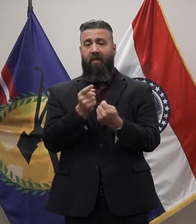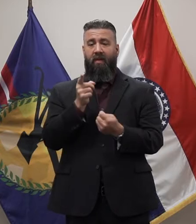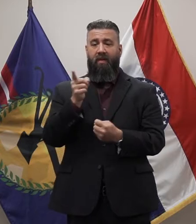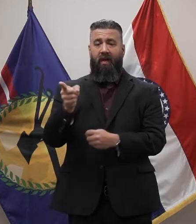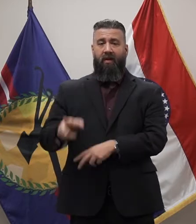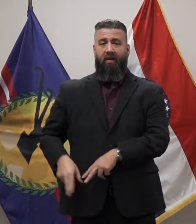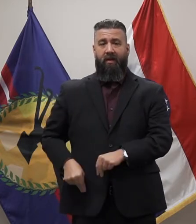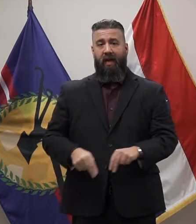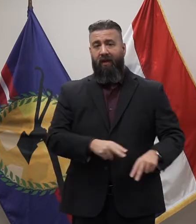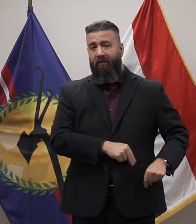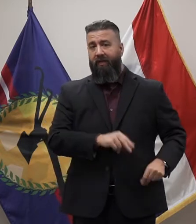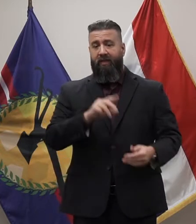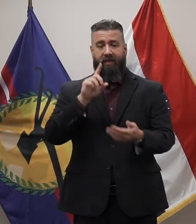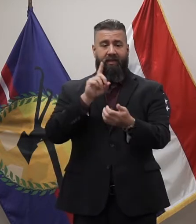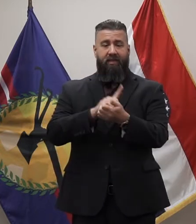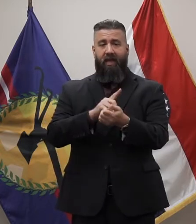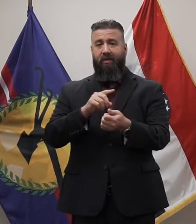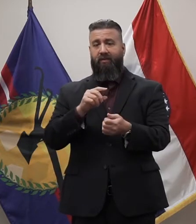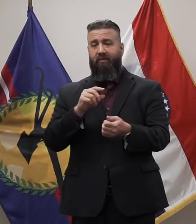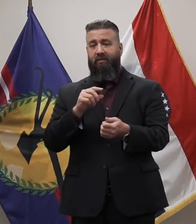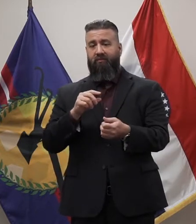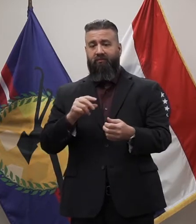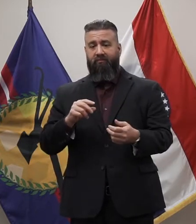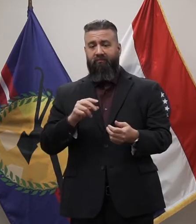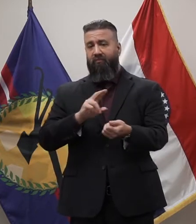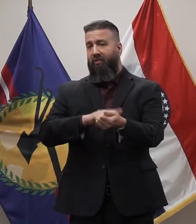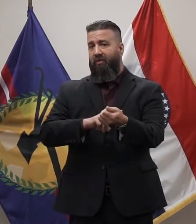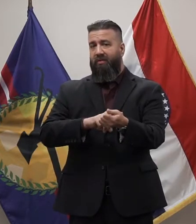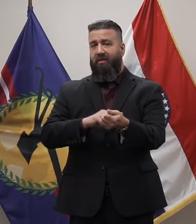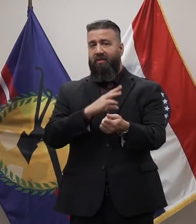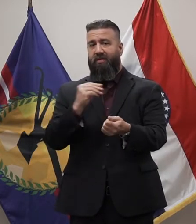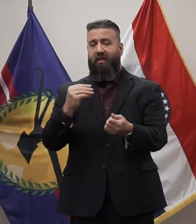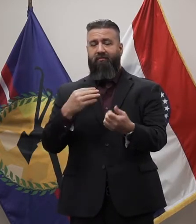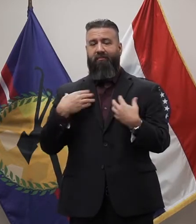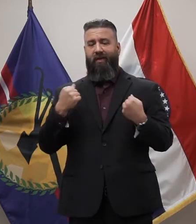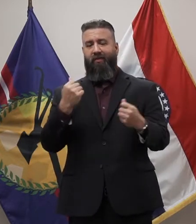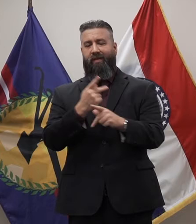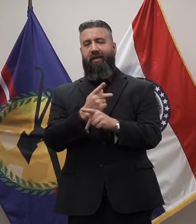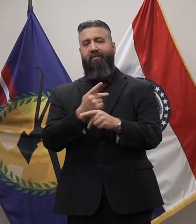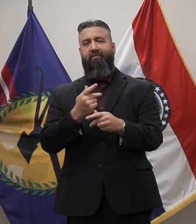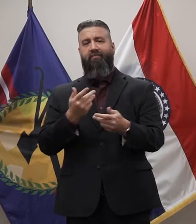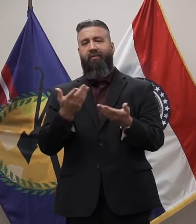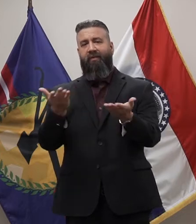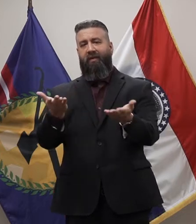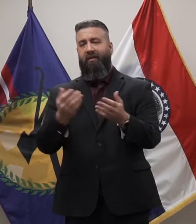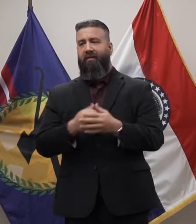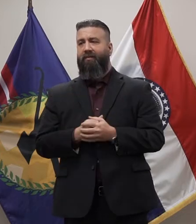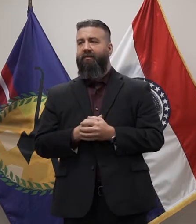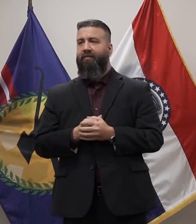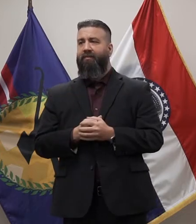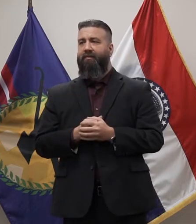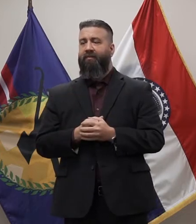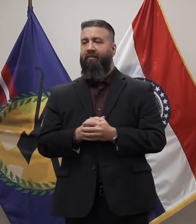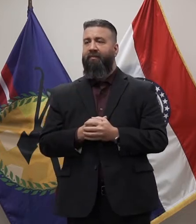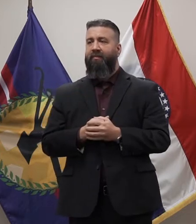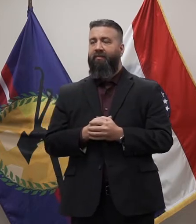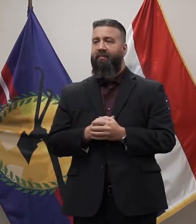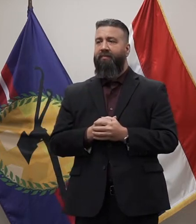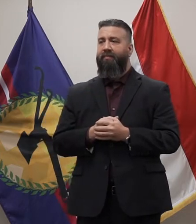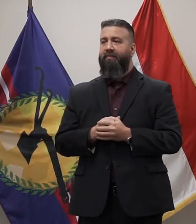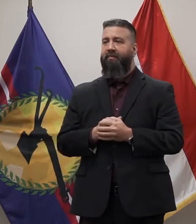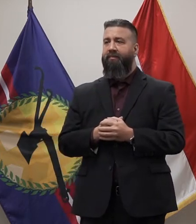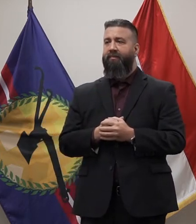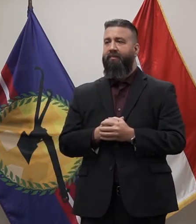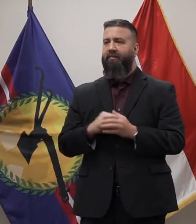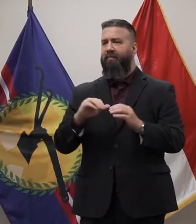Navy doctors, nurses, and healthcare providers. How important do you think that could be, Dr. Page, to try and help